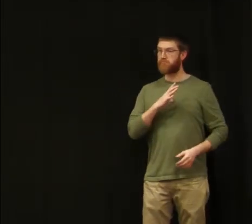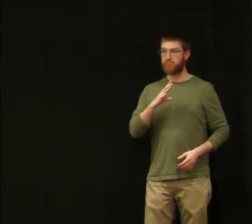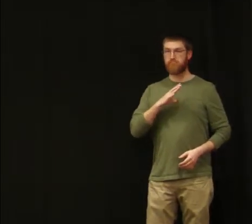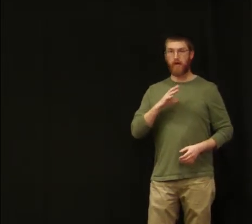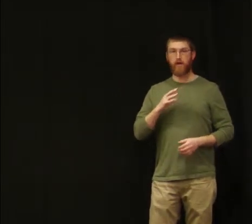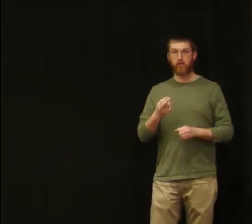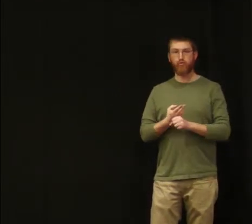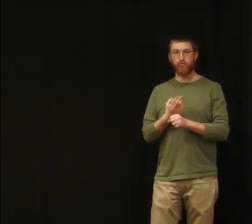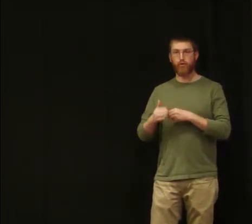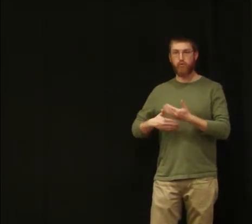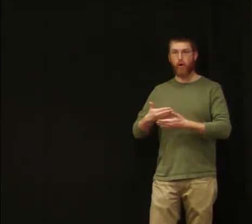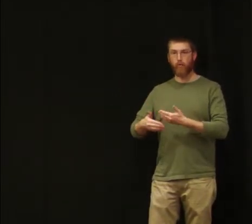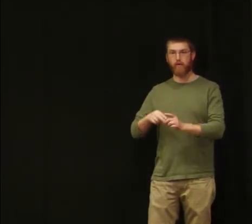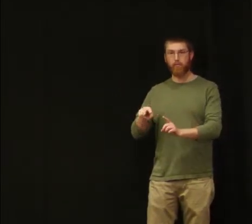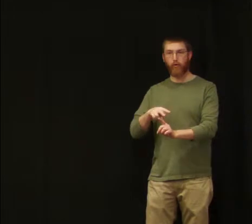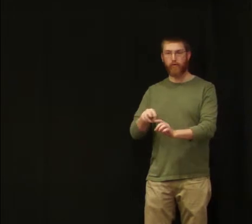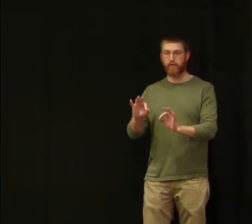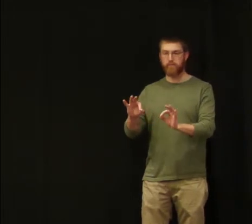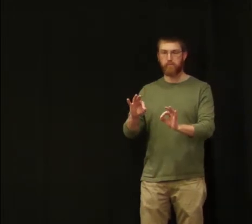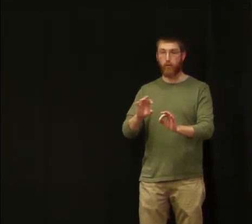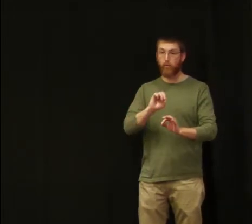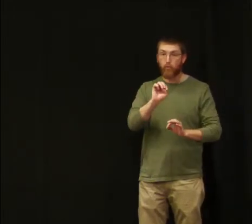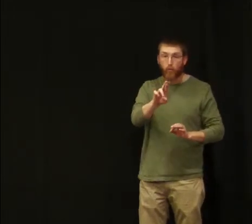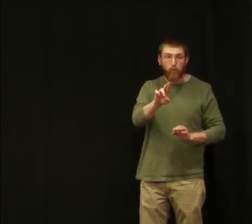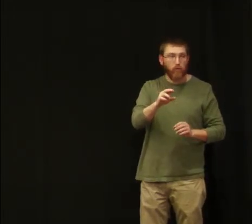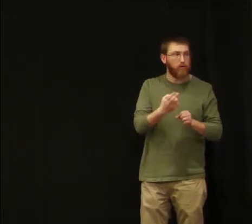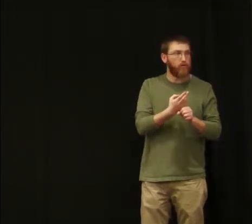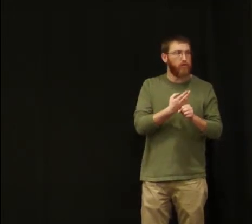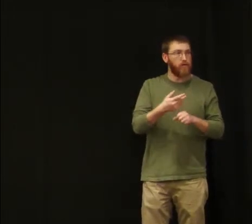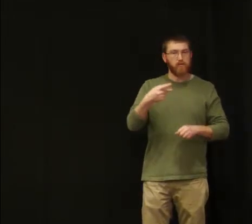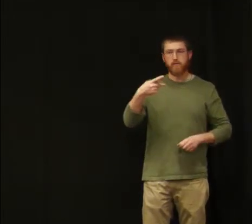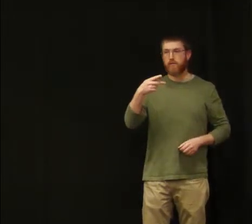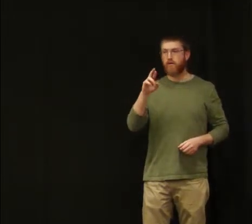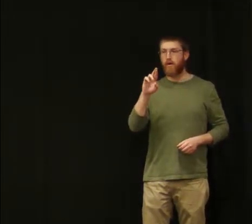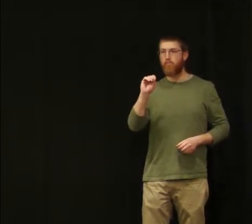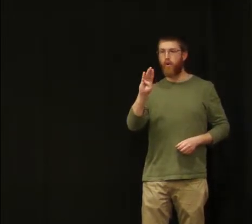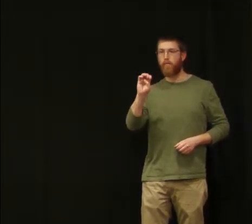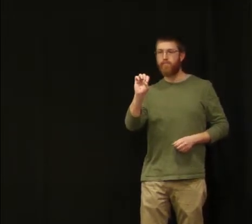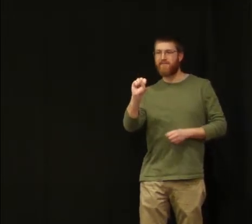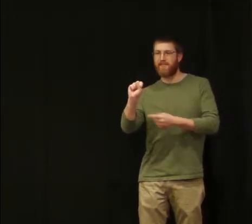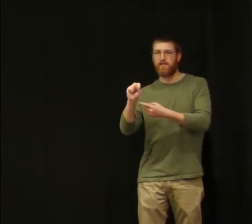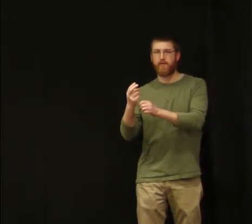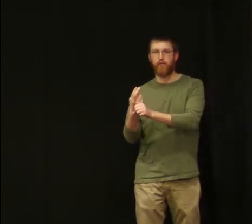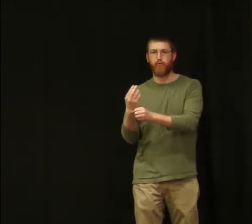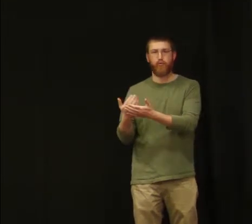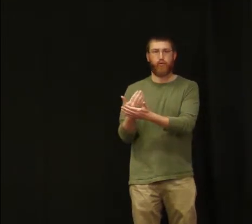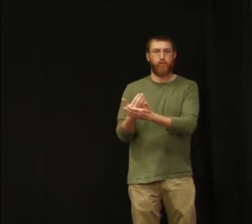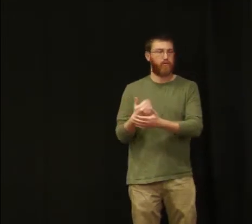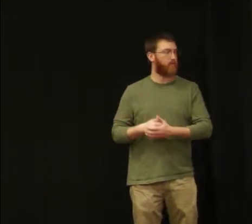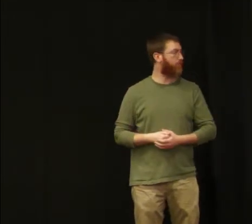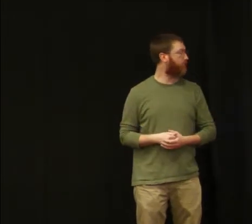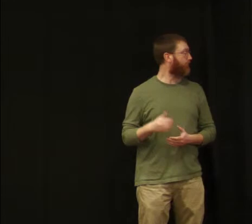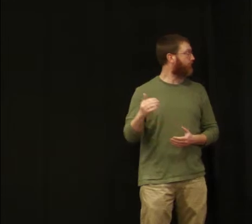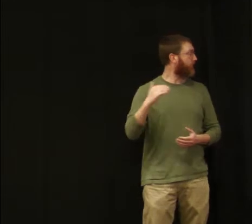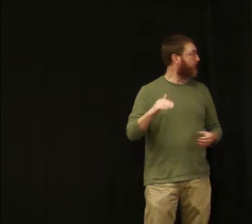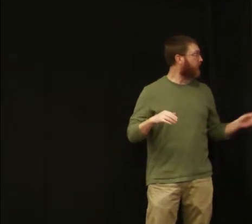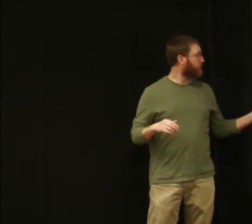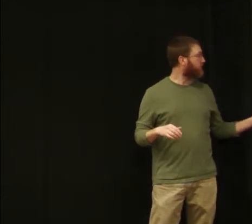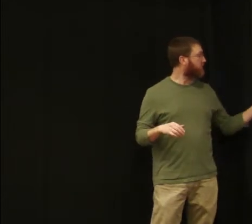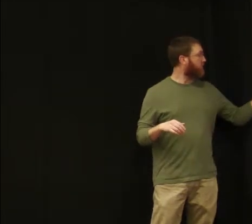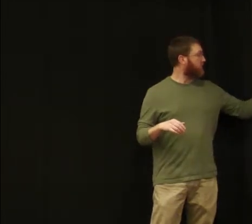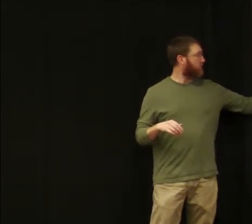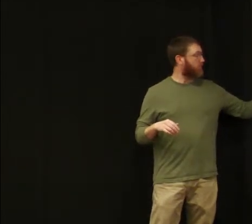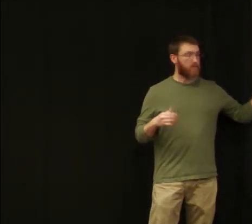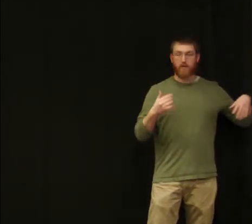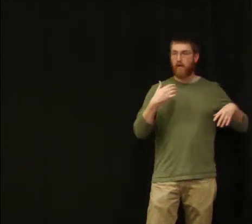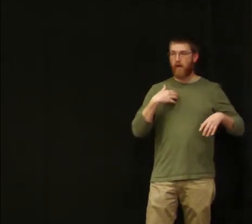can. Or do I need to use probes, new probes? And the next question is, how do I